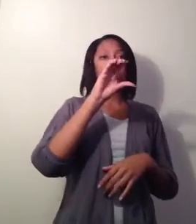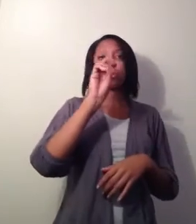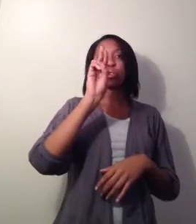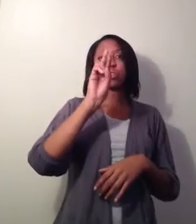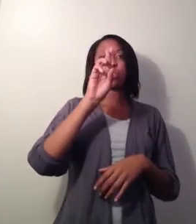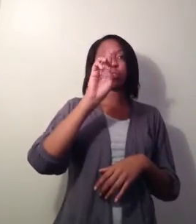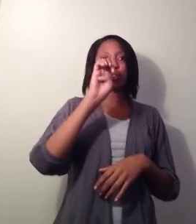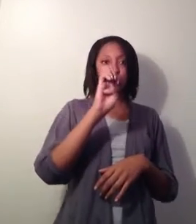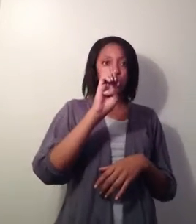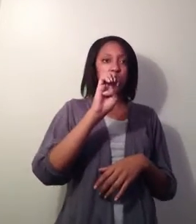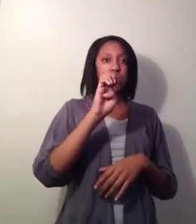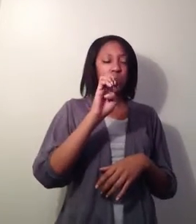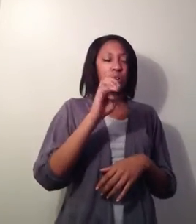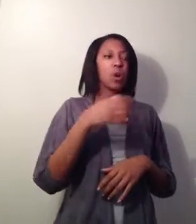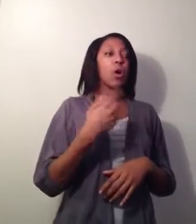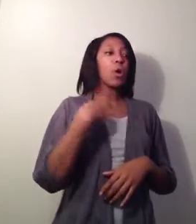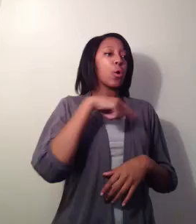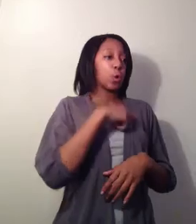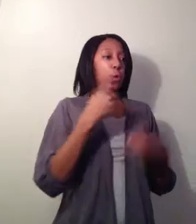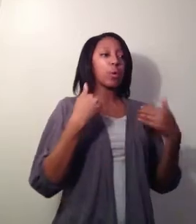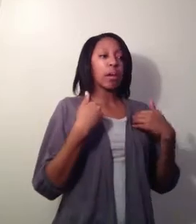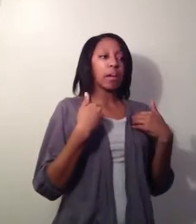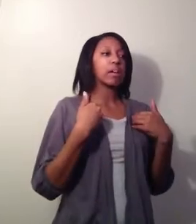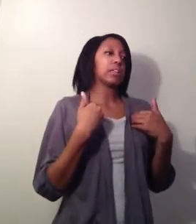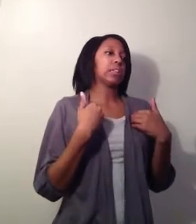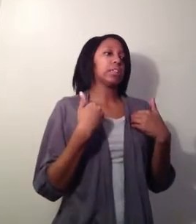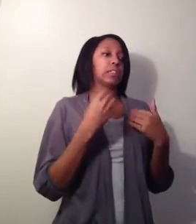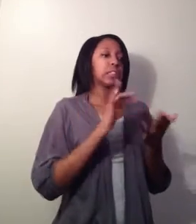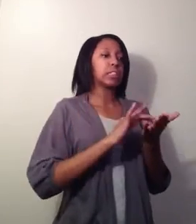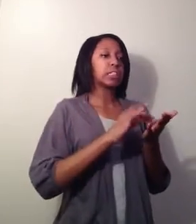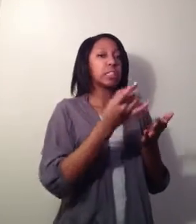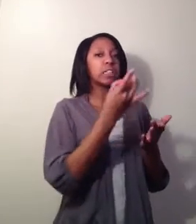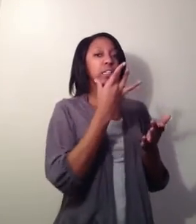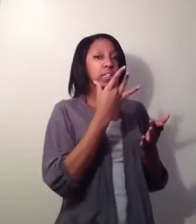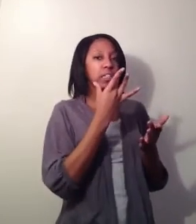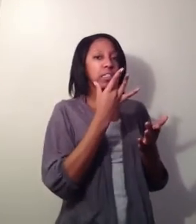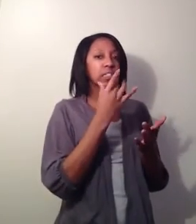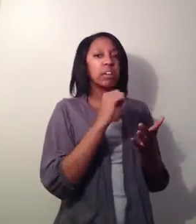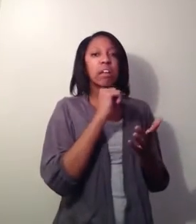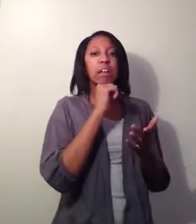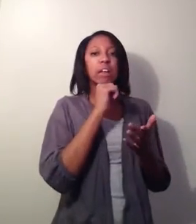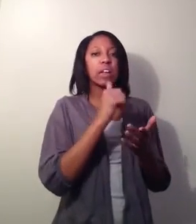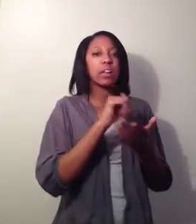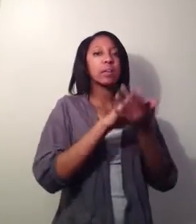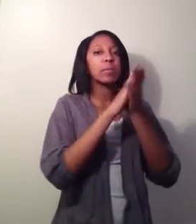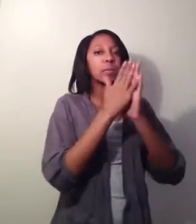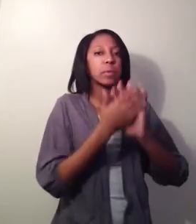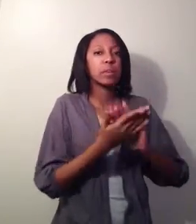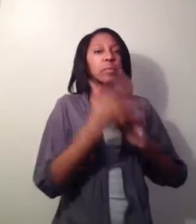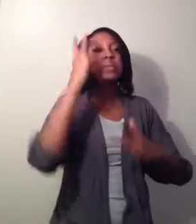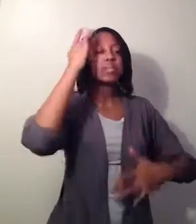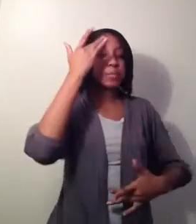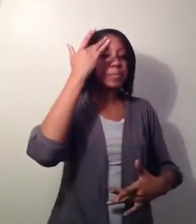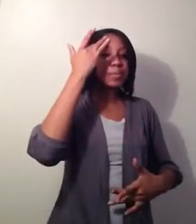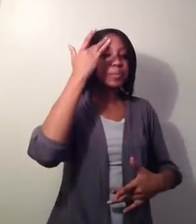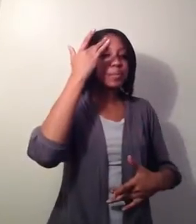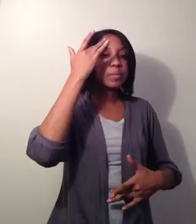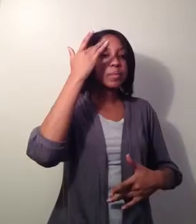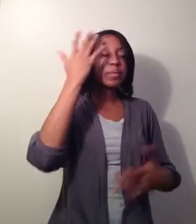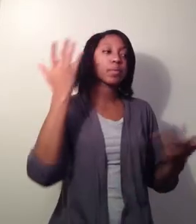We have to take medication in order to not get sick. Those things are incorporated in us to